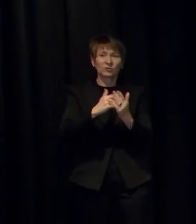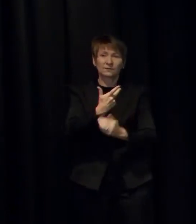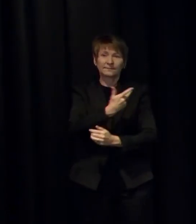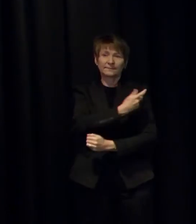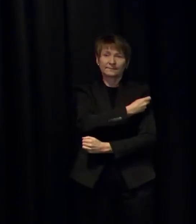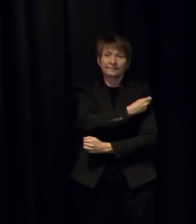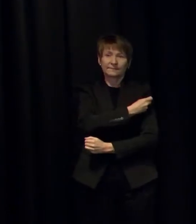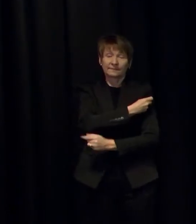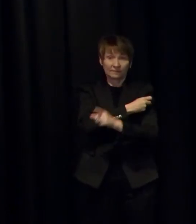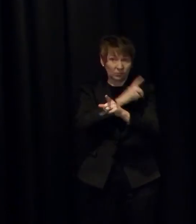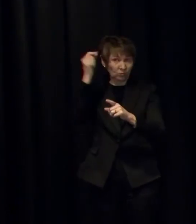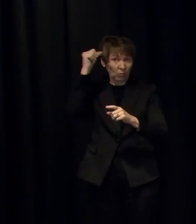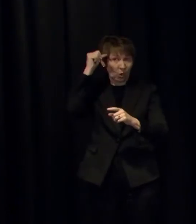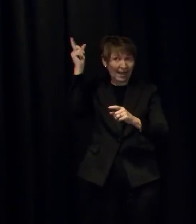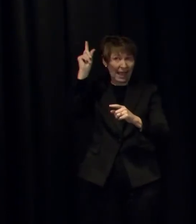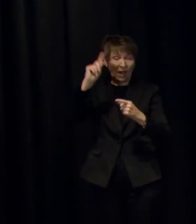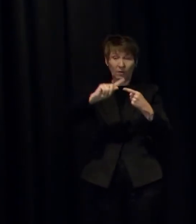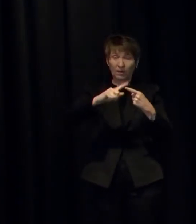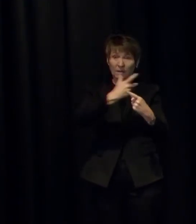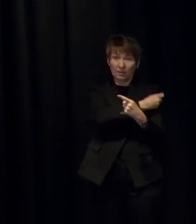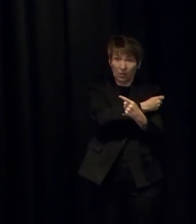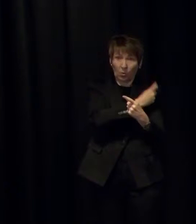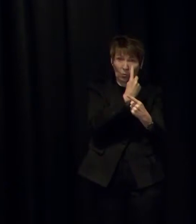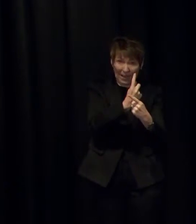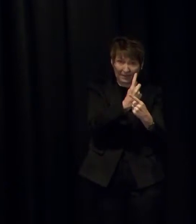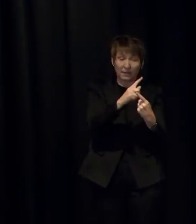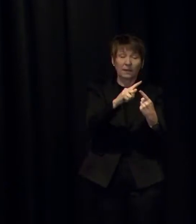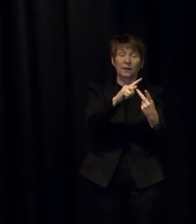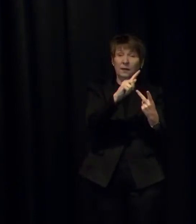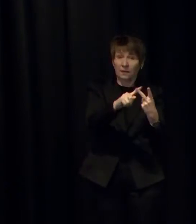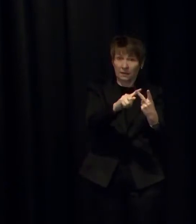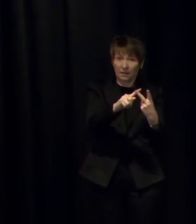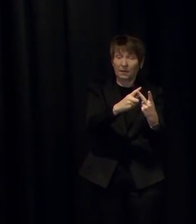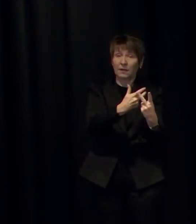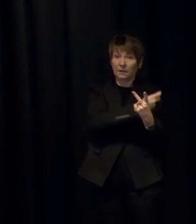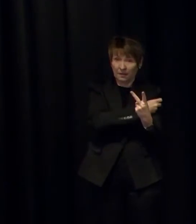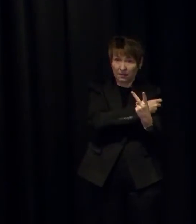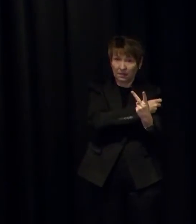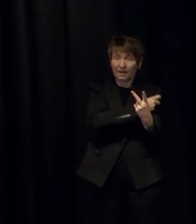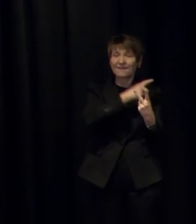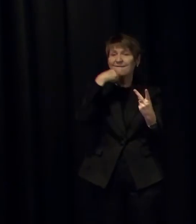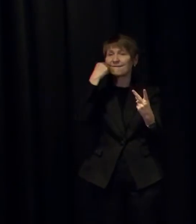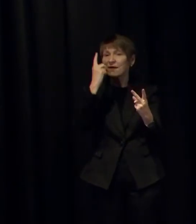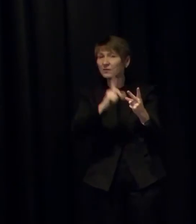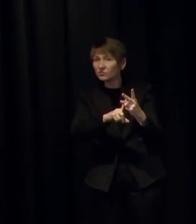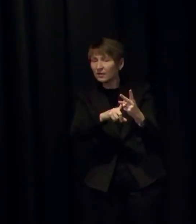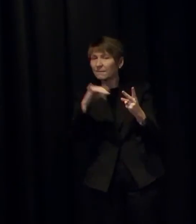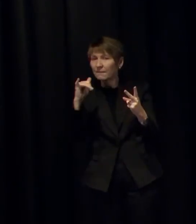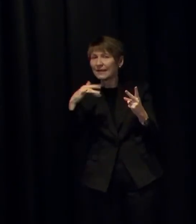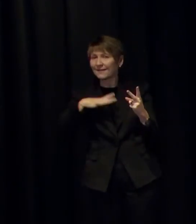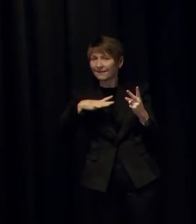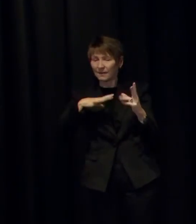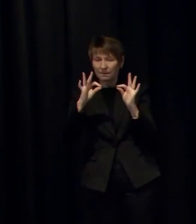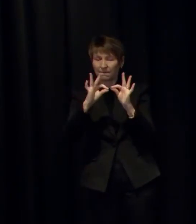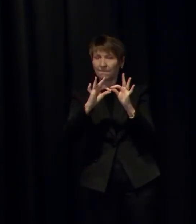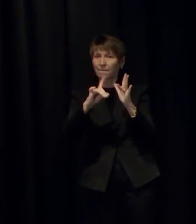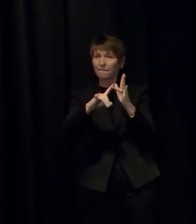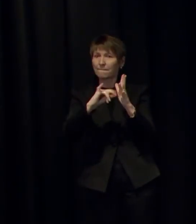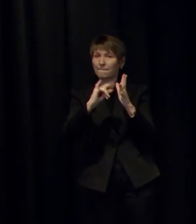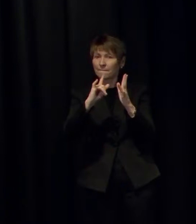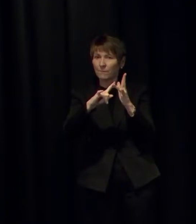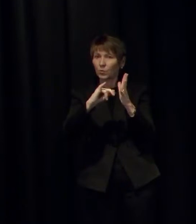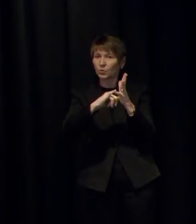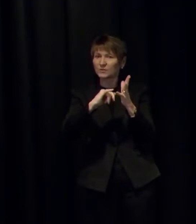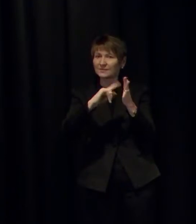far from over, but these freedoms, these announcements today are a credit, an outstanding credit to every